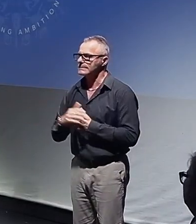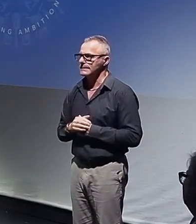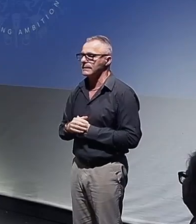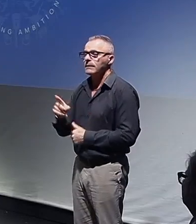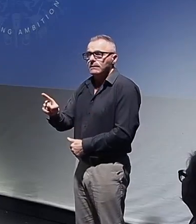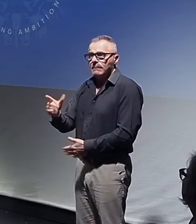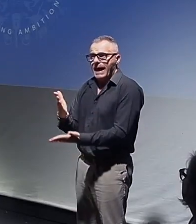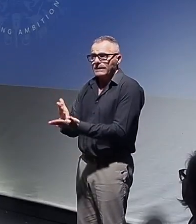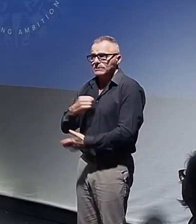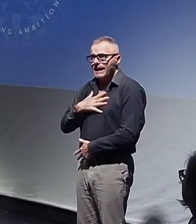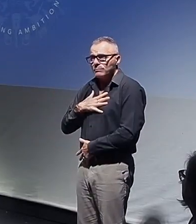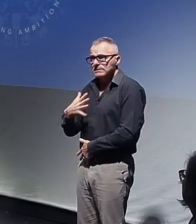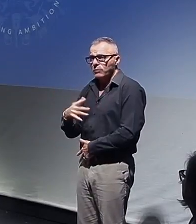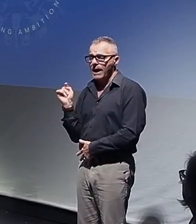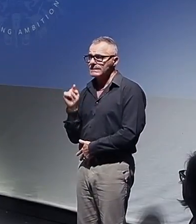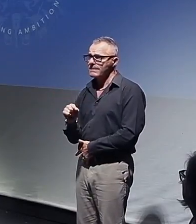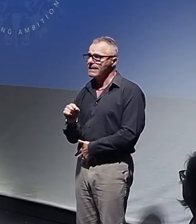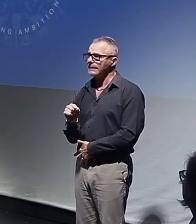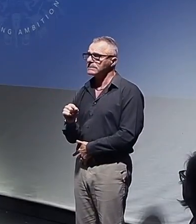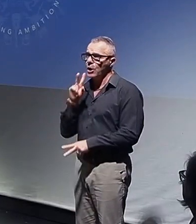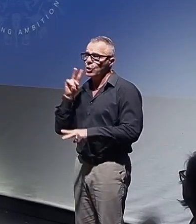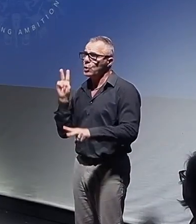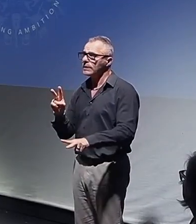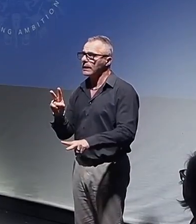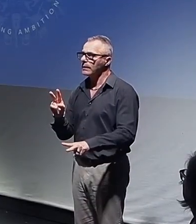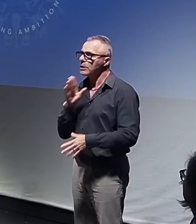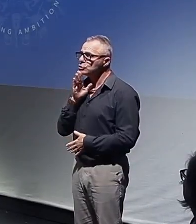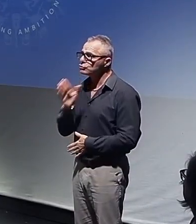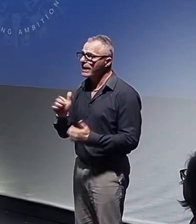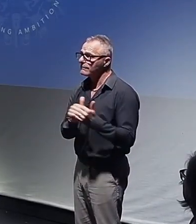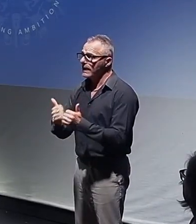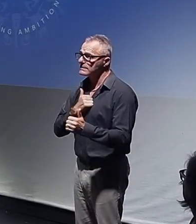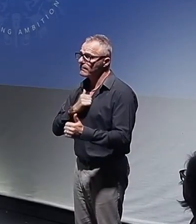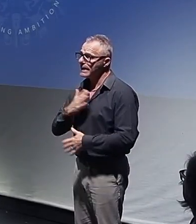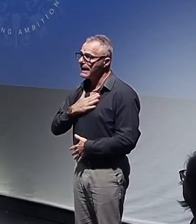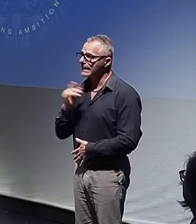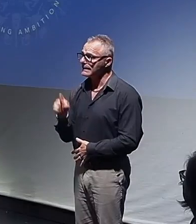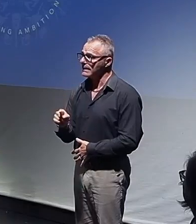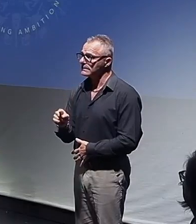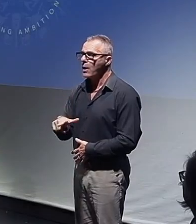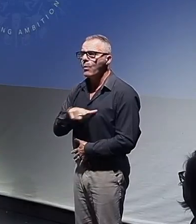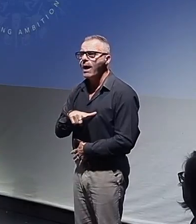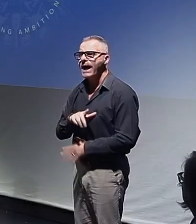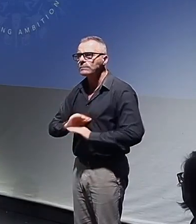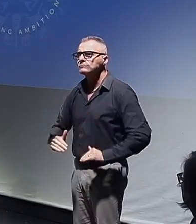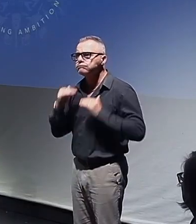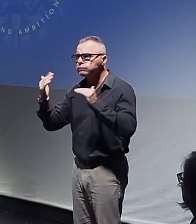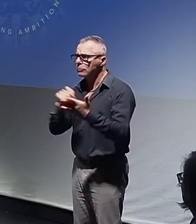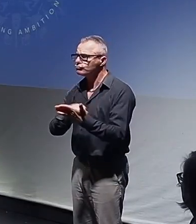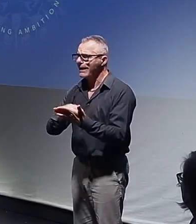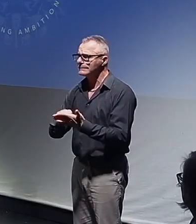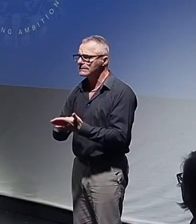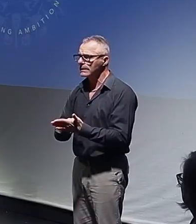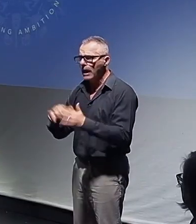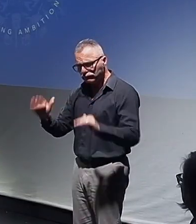was surprised how well it did with my straight friends. It was because it was bloody well written, Yeah, and beautiful. it was really,